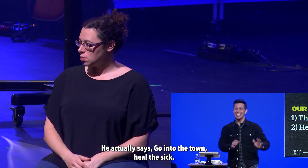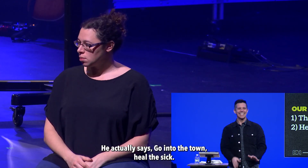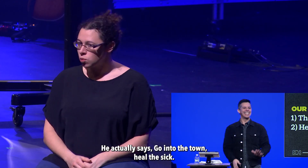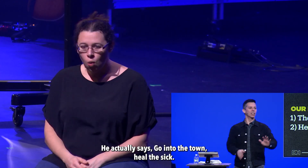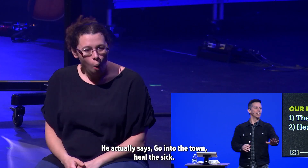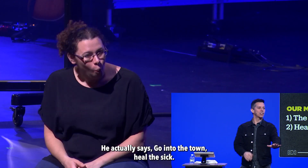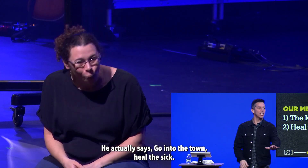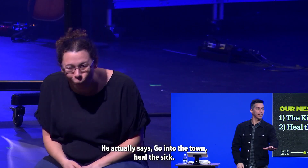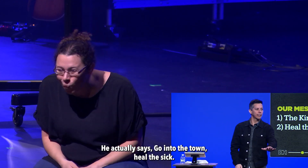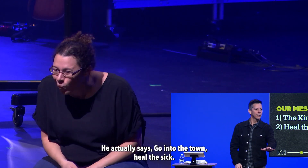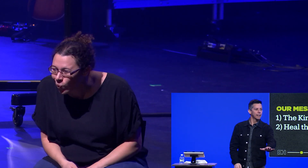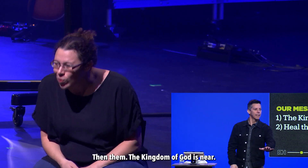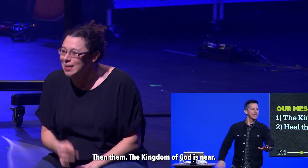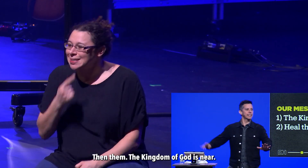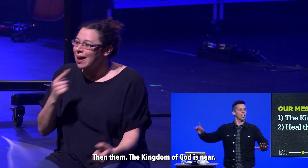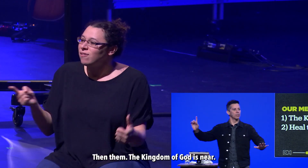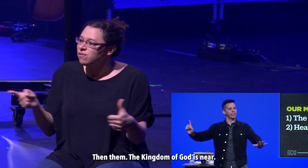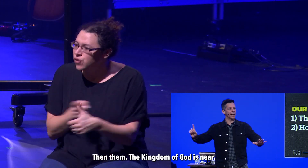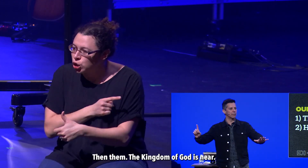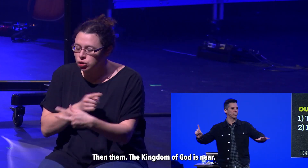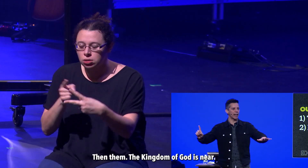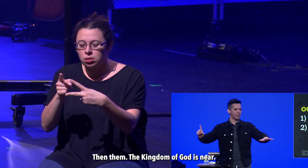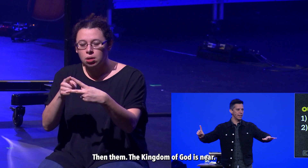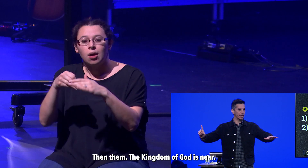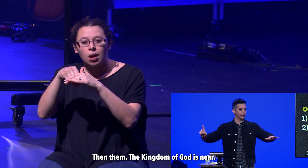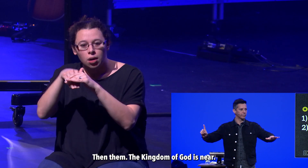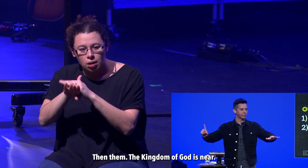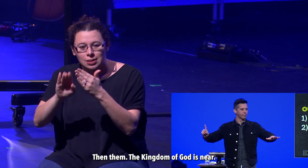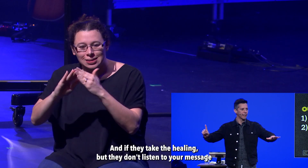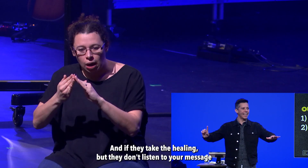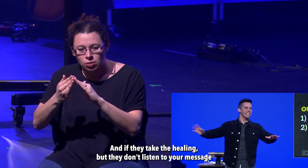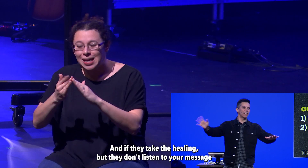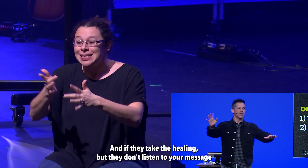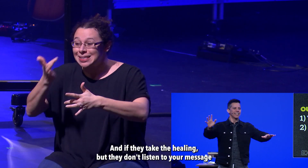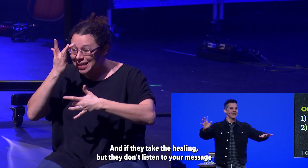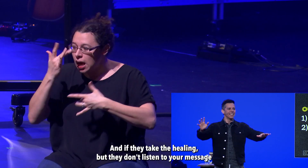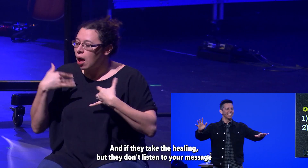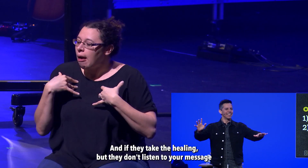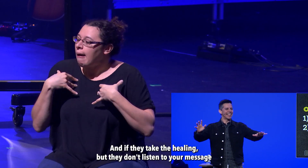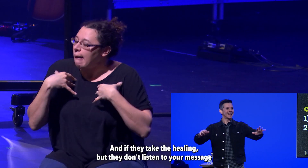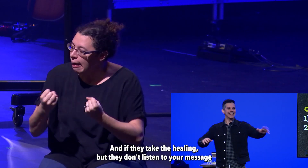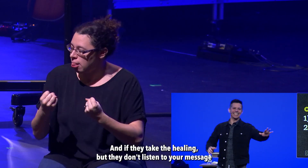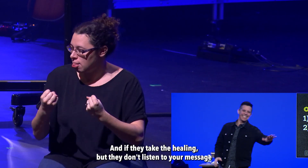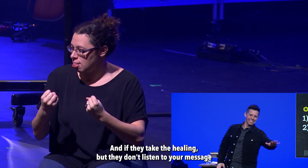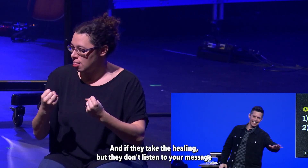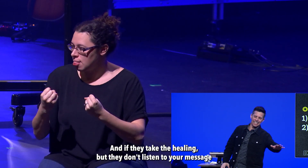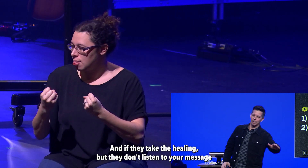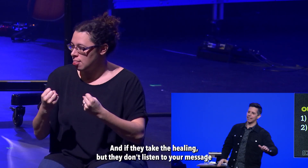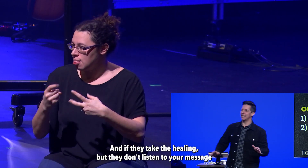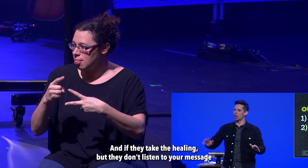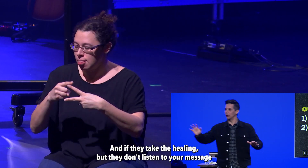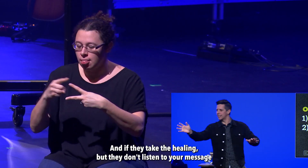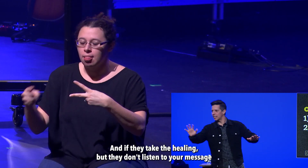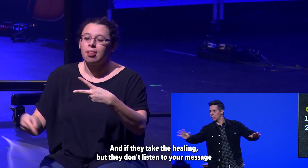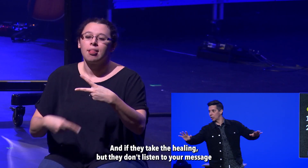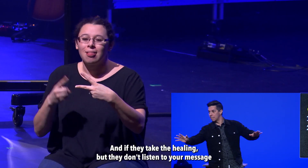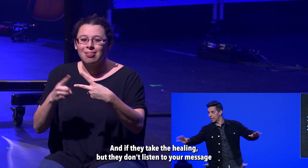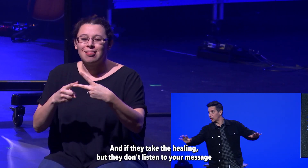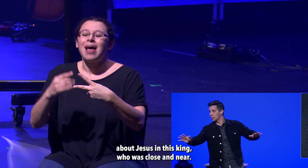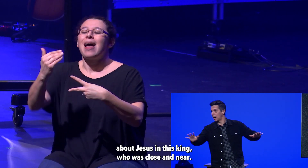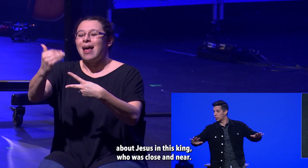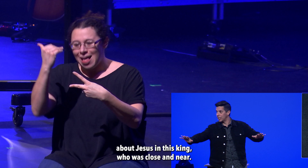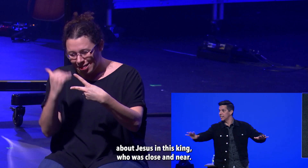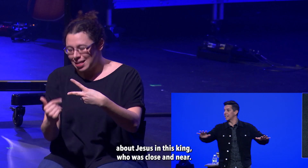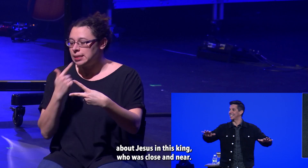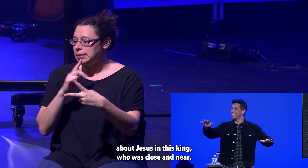town, heal the sick, then tell them the kingdom of God is near. And if they take the healing, but they don't listen to your